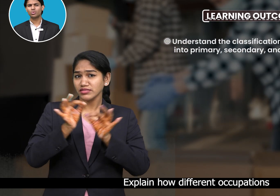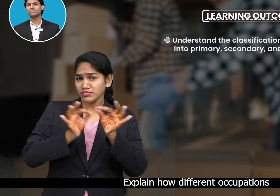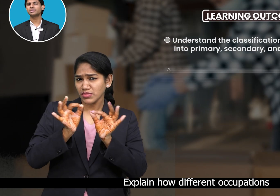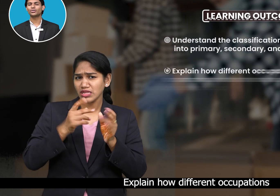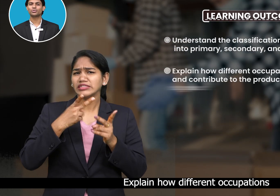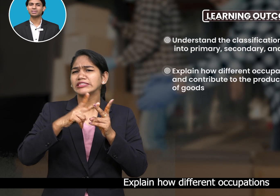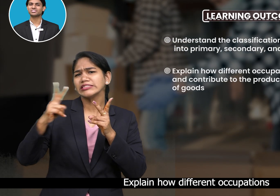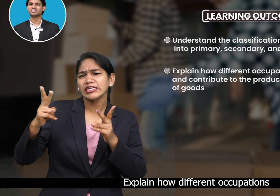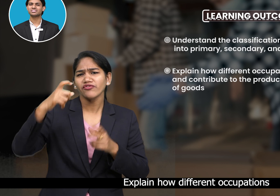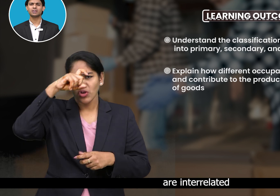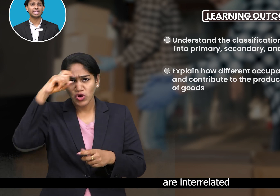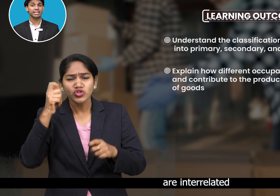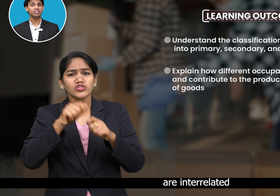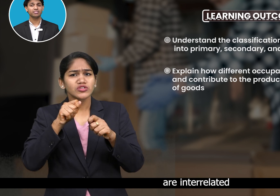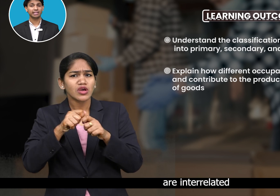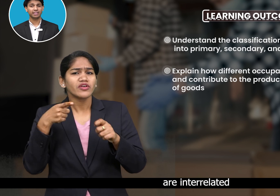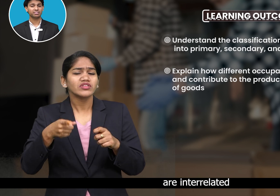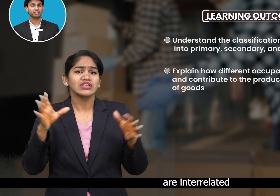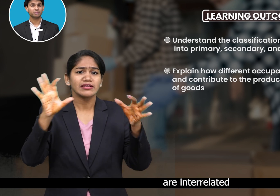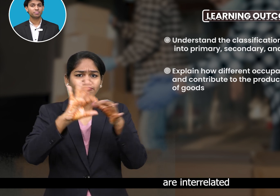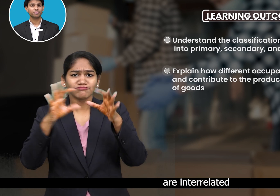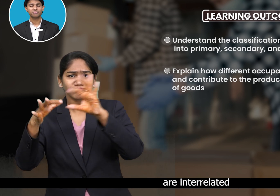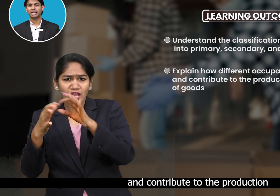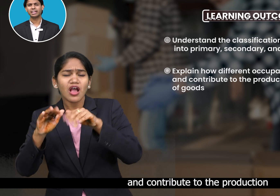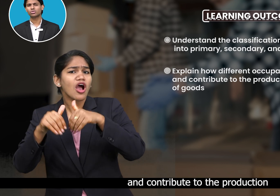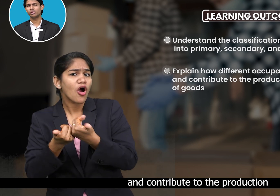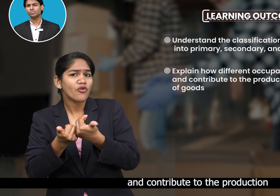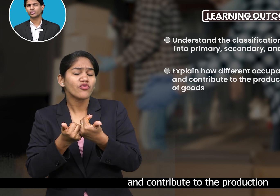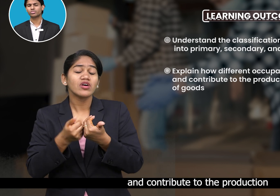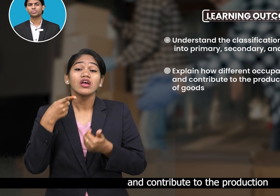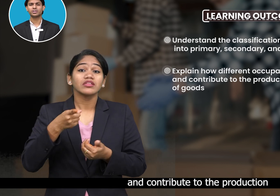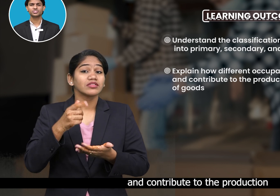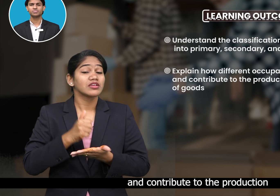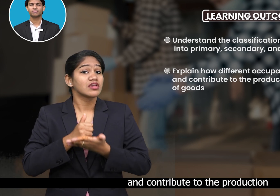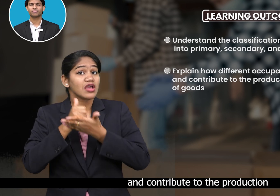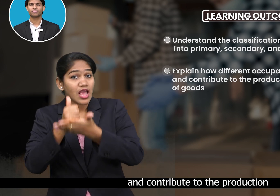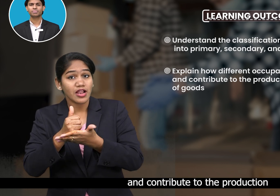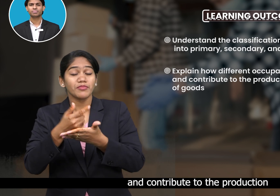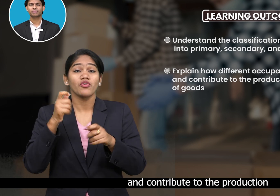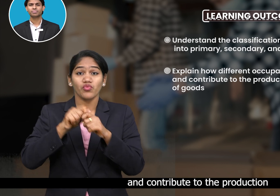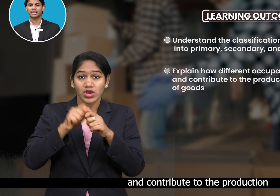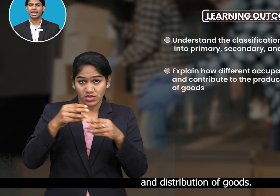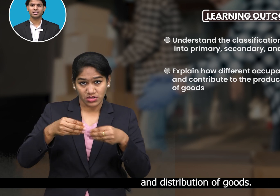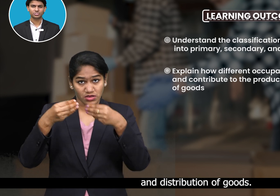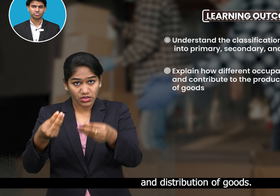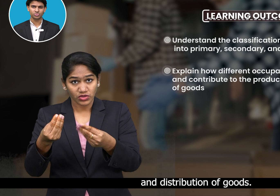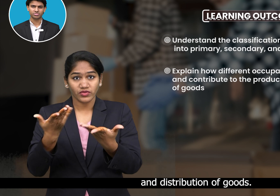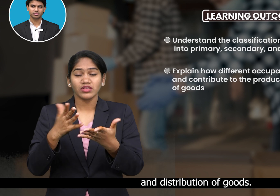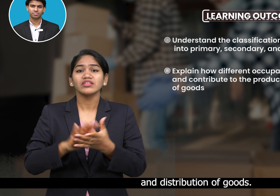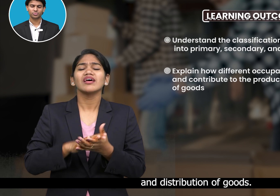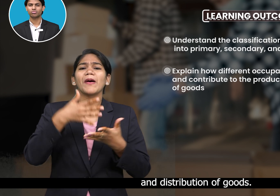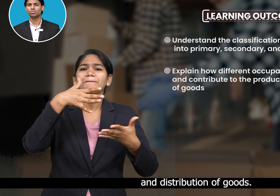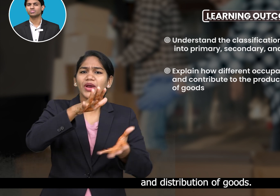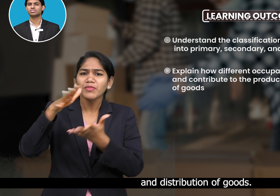Explain how different occupations are interrelated and contribute to the production and